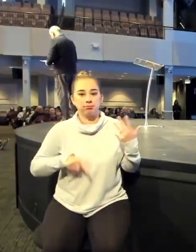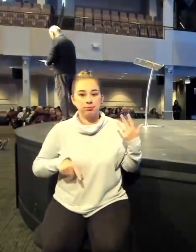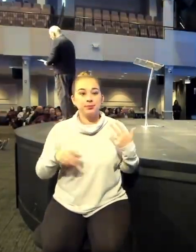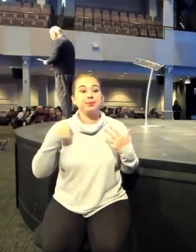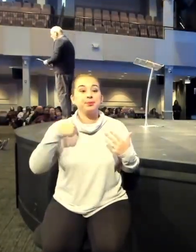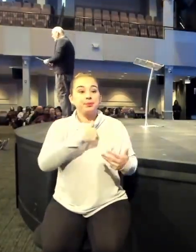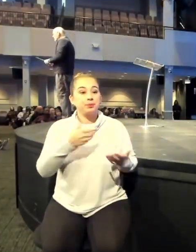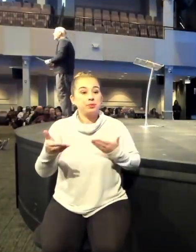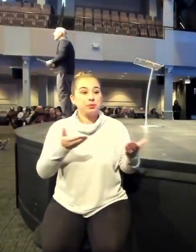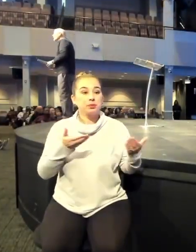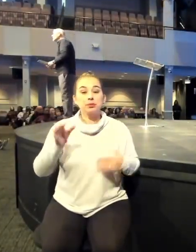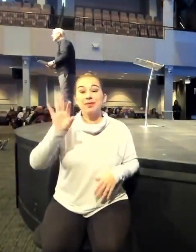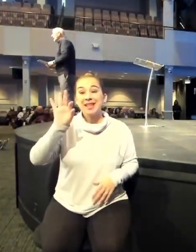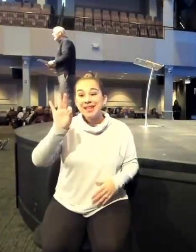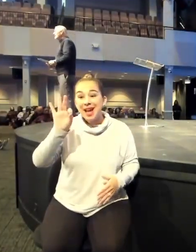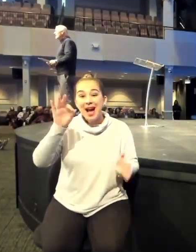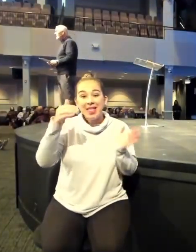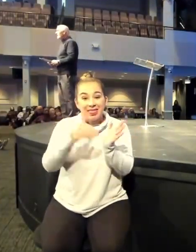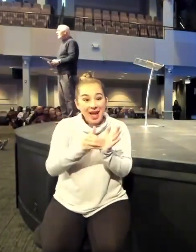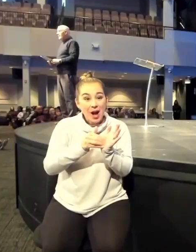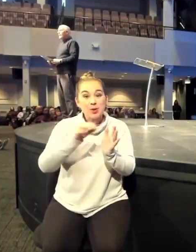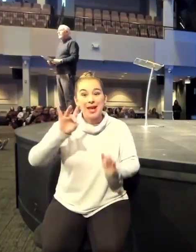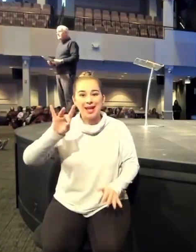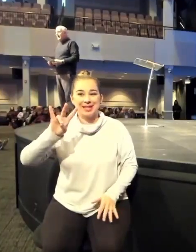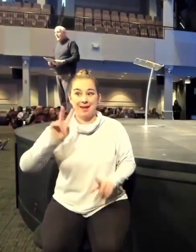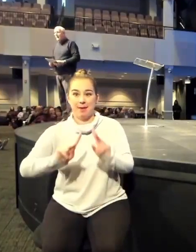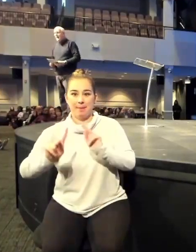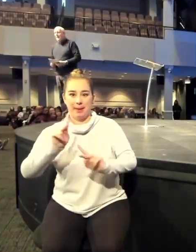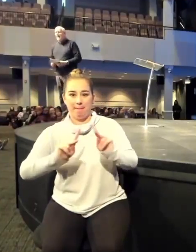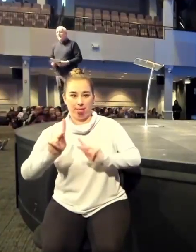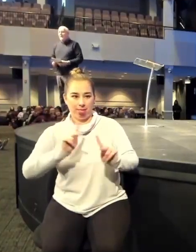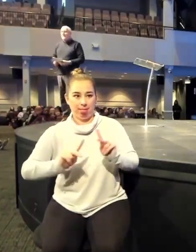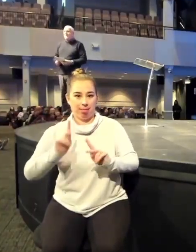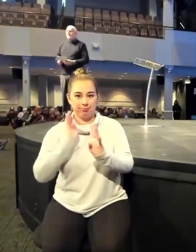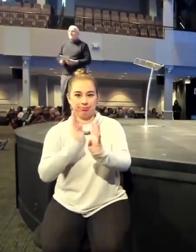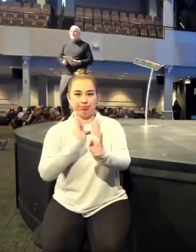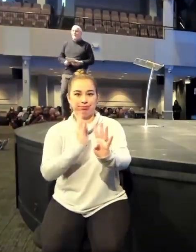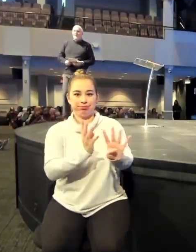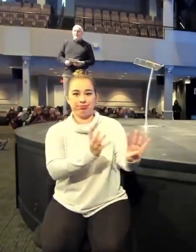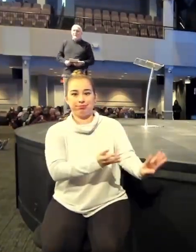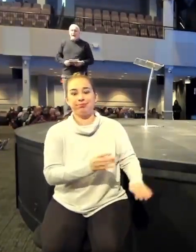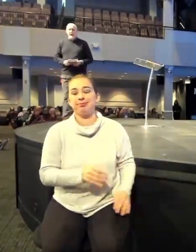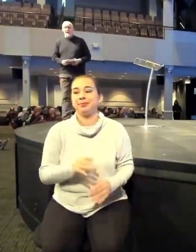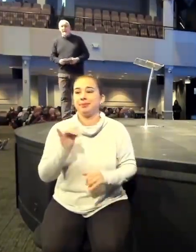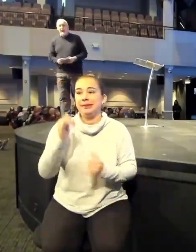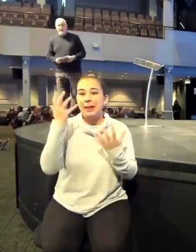we served 9,087 people yesterday. Isn't that amazing?